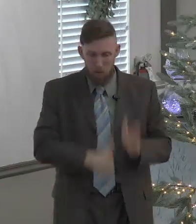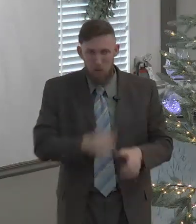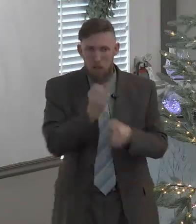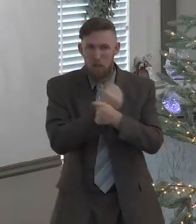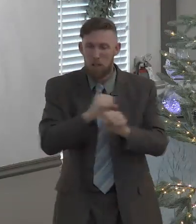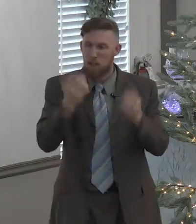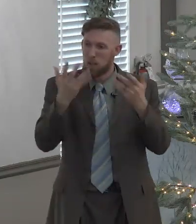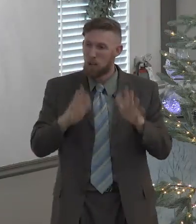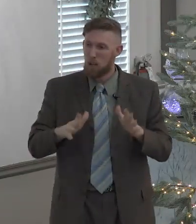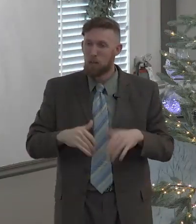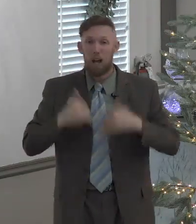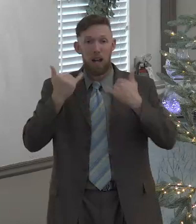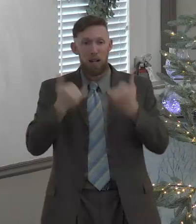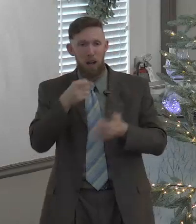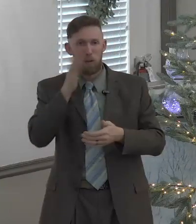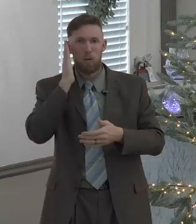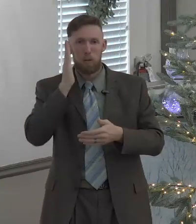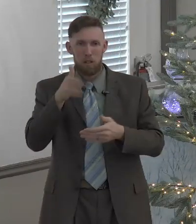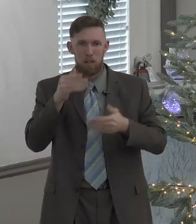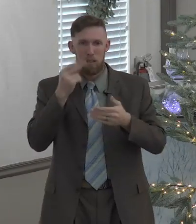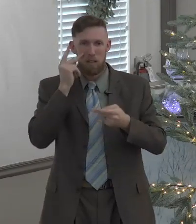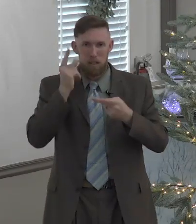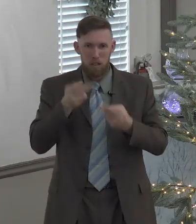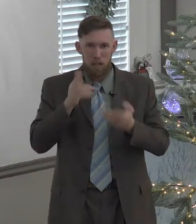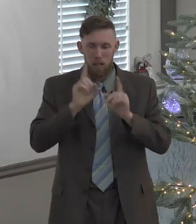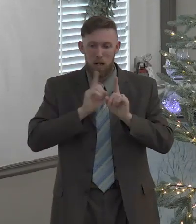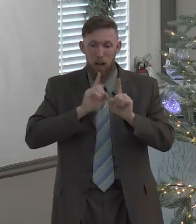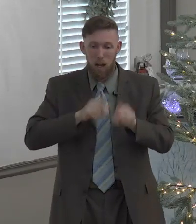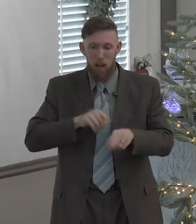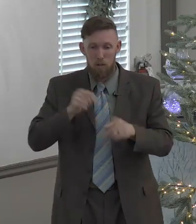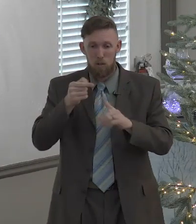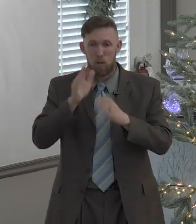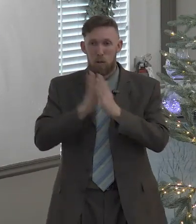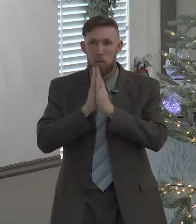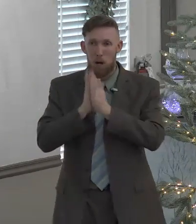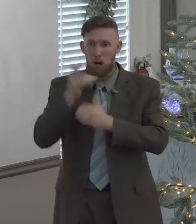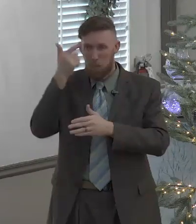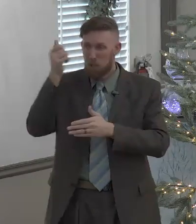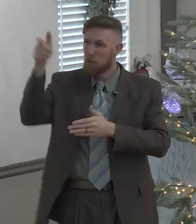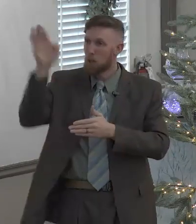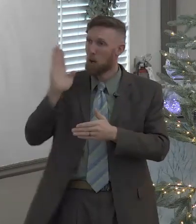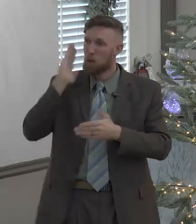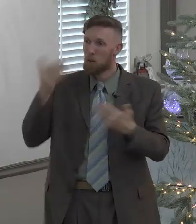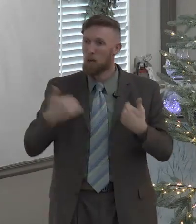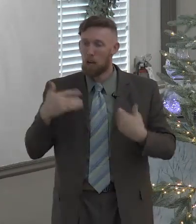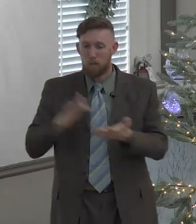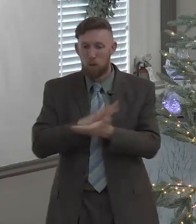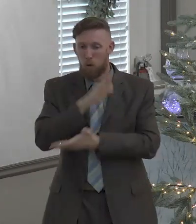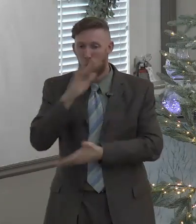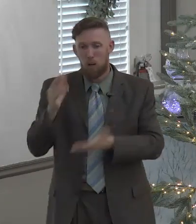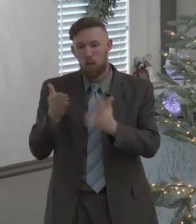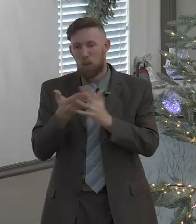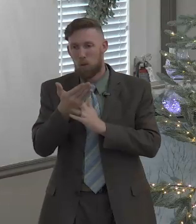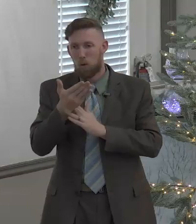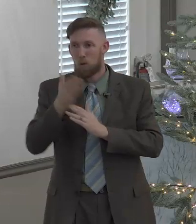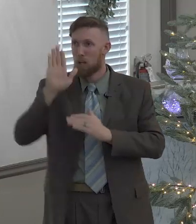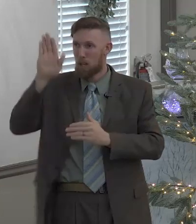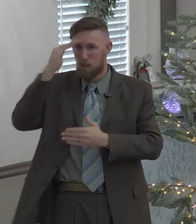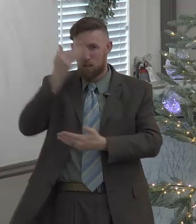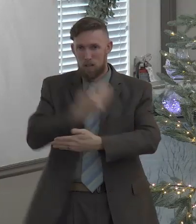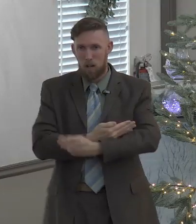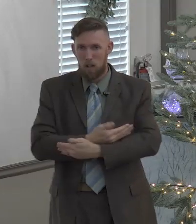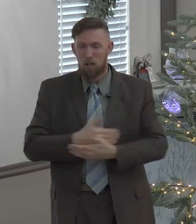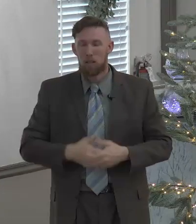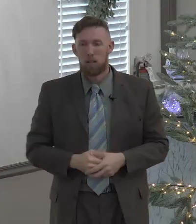Now you're going to see an answer to prayer at some point, because now the Father will be glorified through the